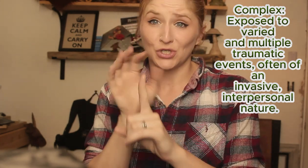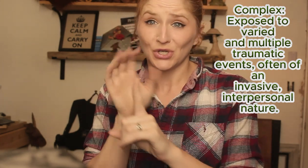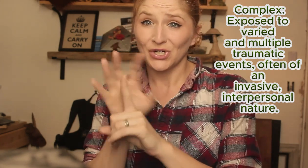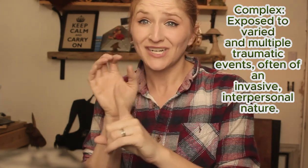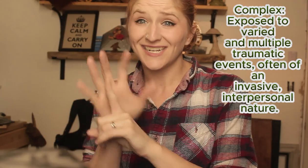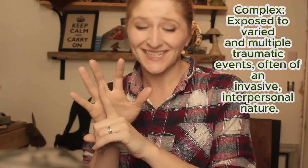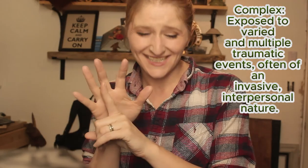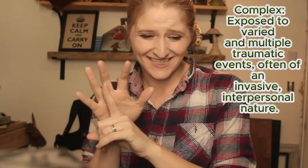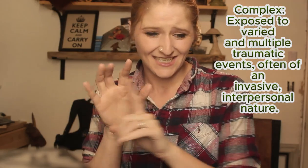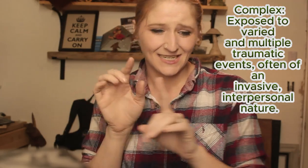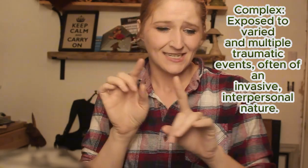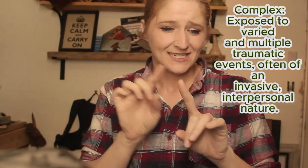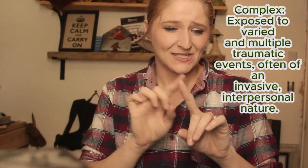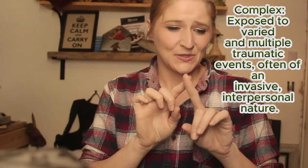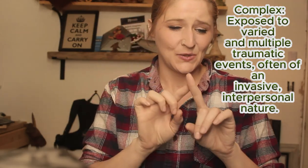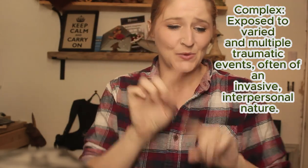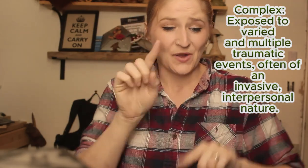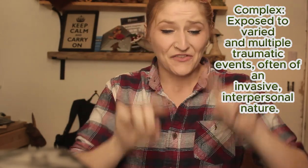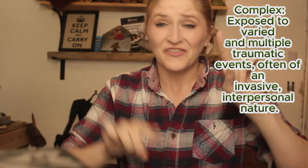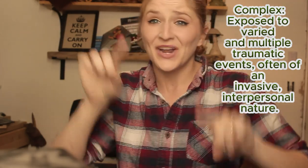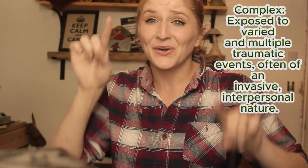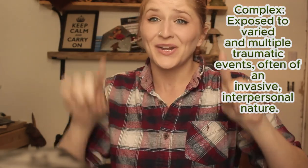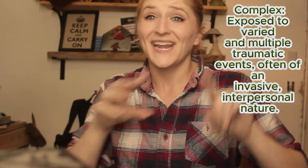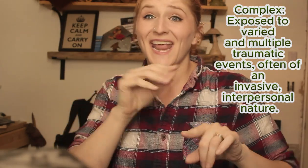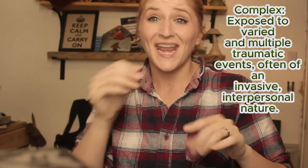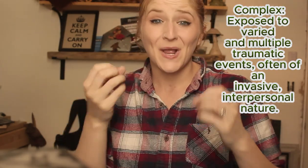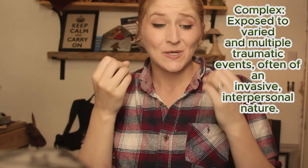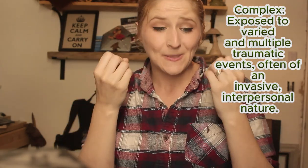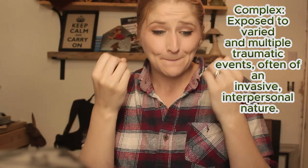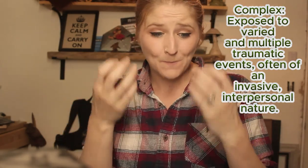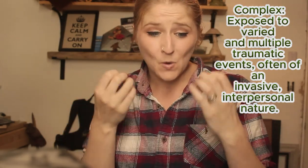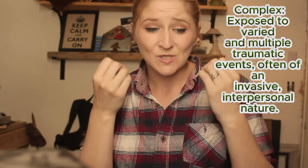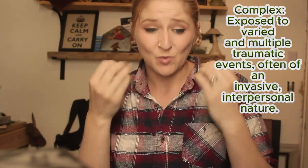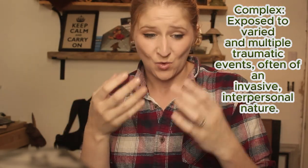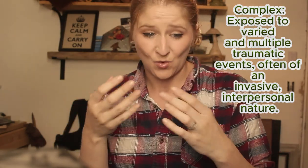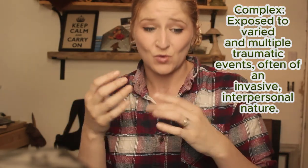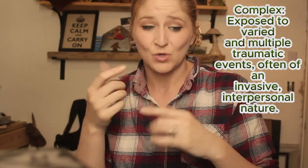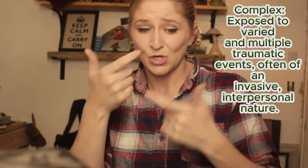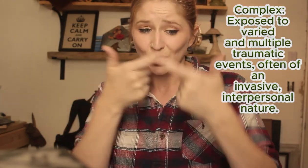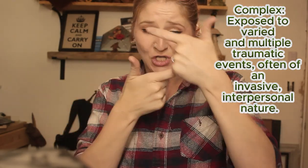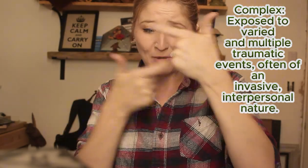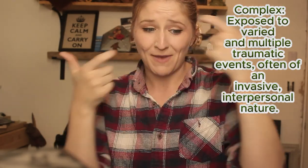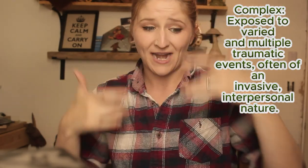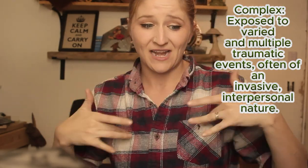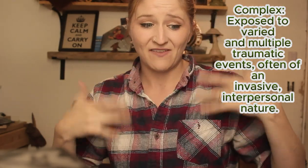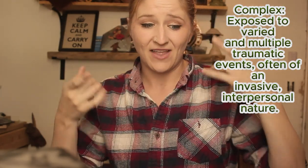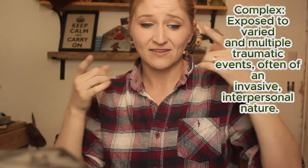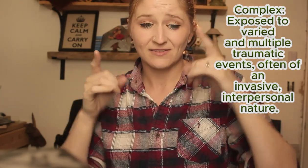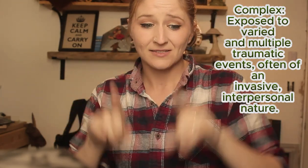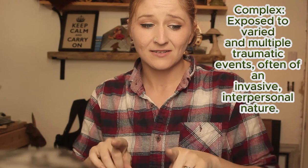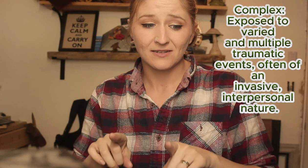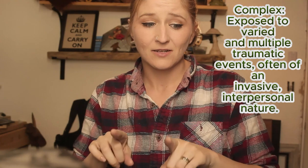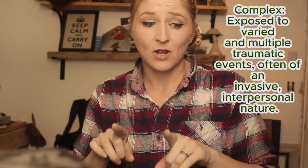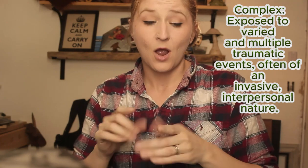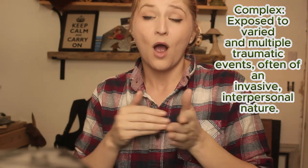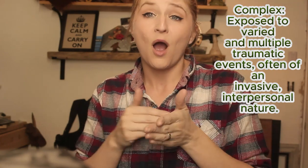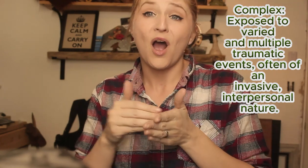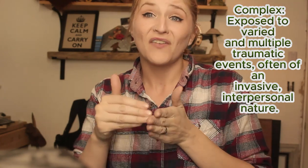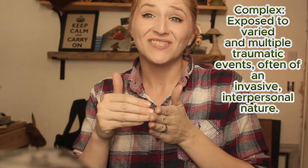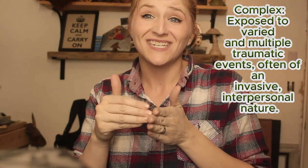exposure to a varied and multiple traumatic events,